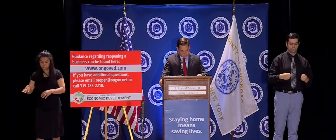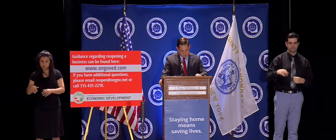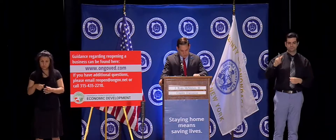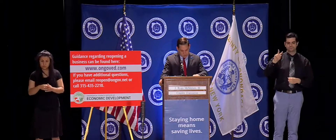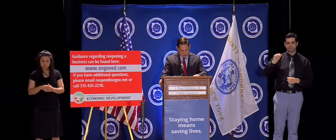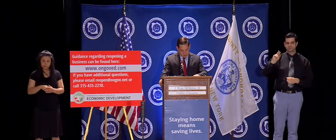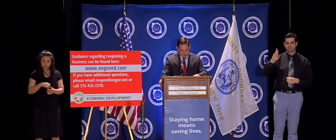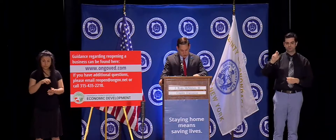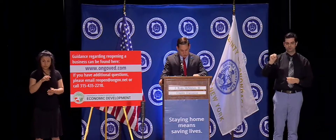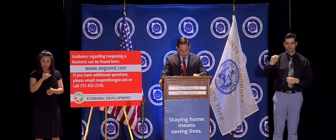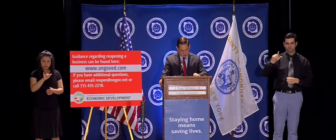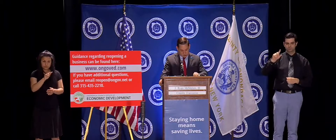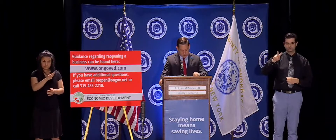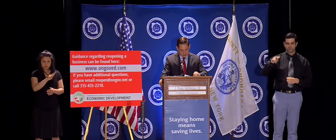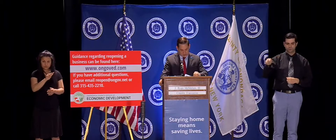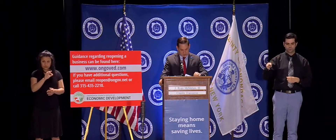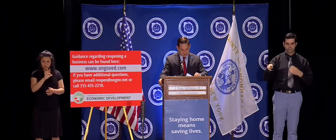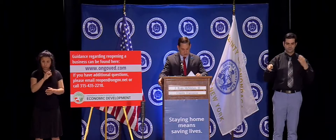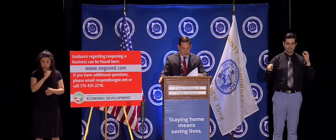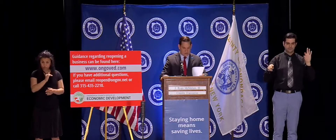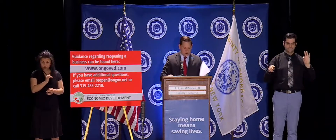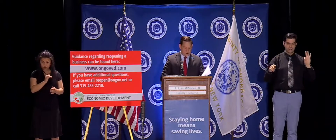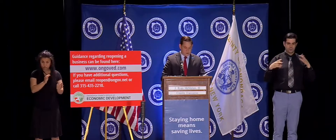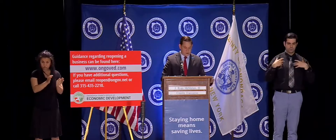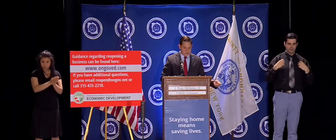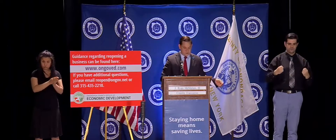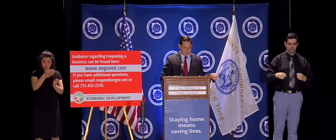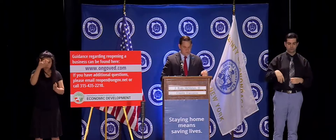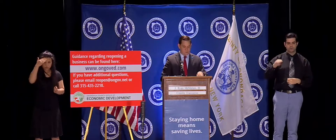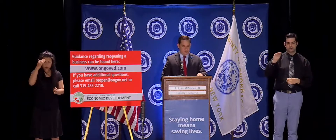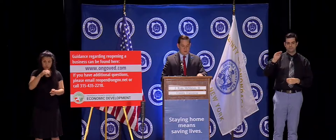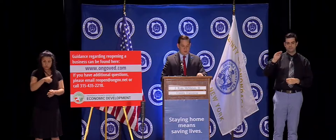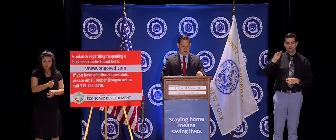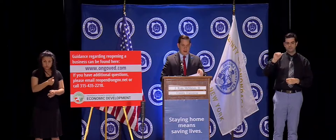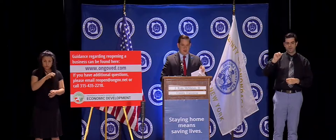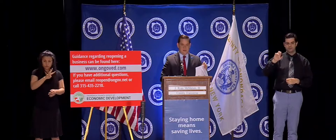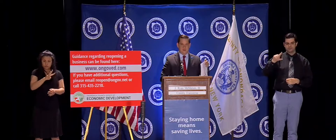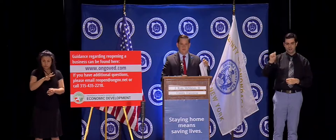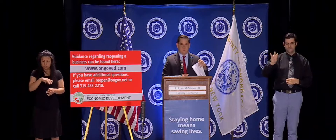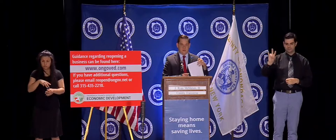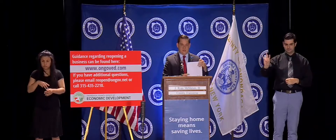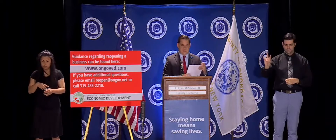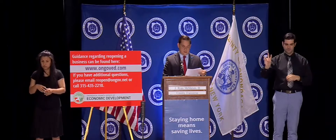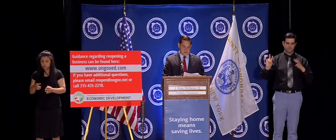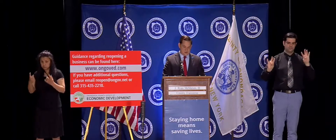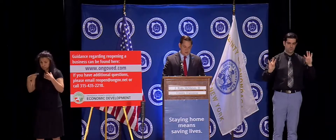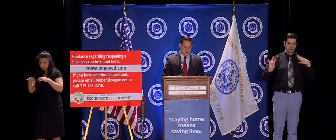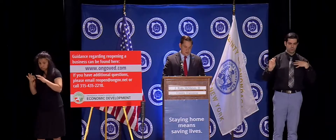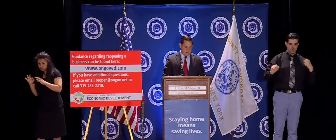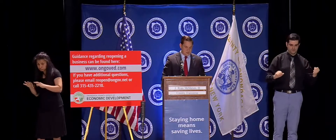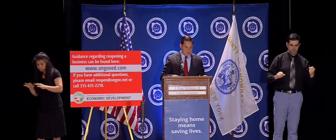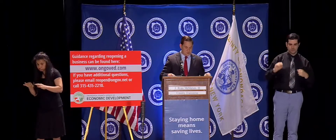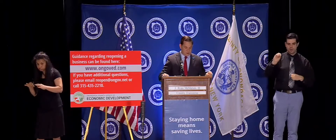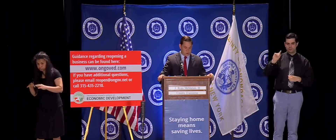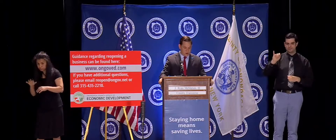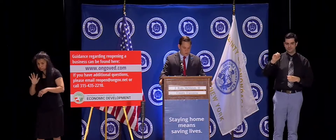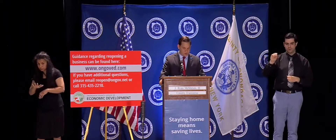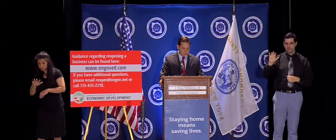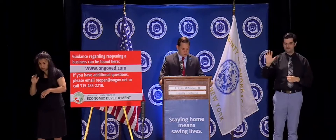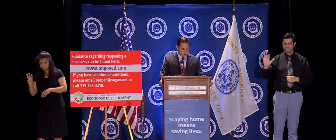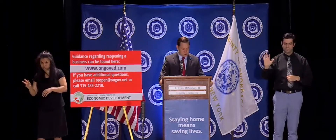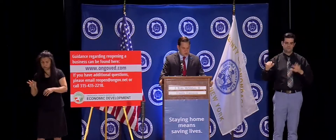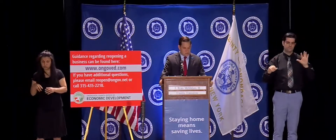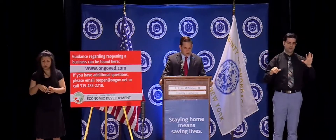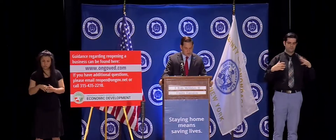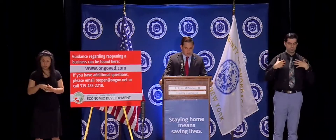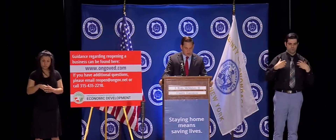recoveries. Van Buren, 22 cases, 9 recoveries. Skaneateles, 15 cases and 15